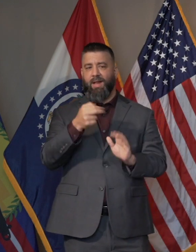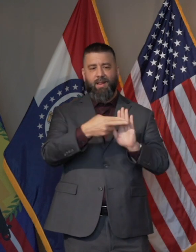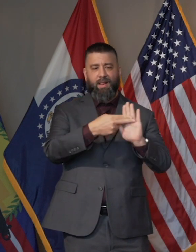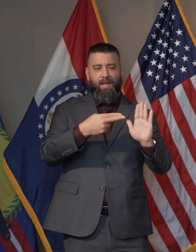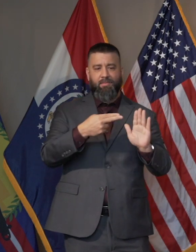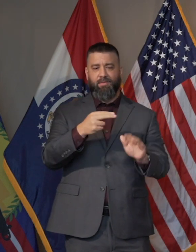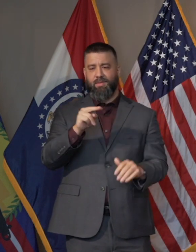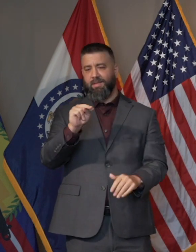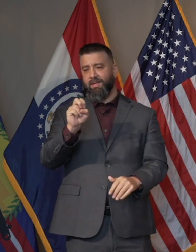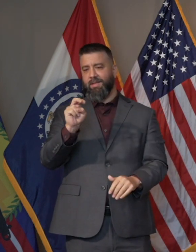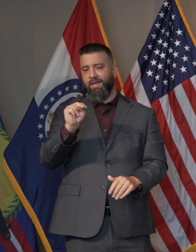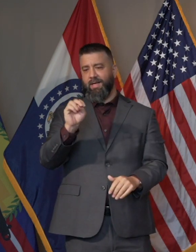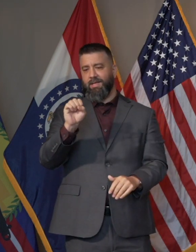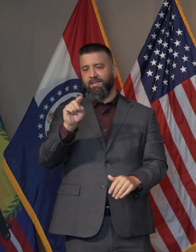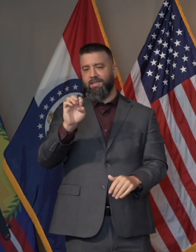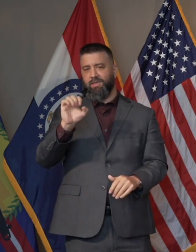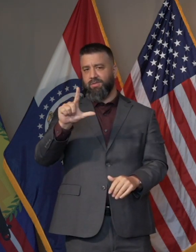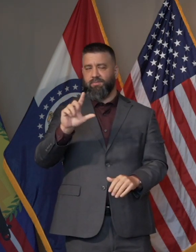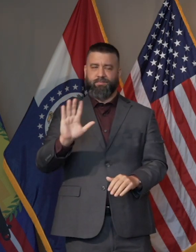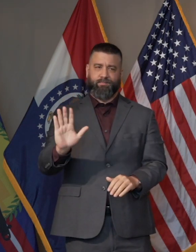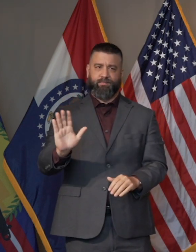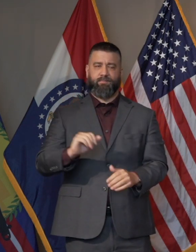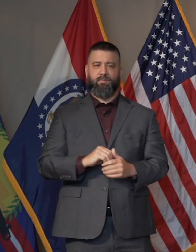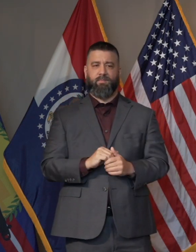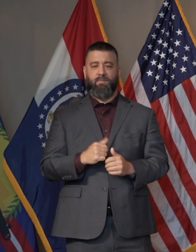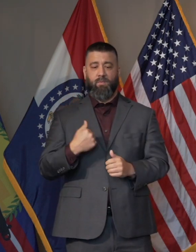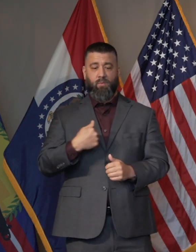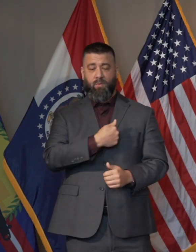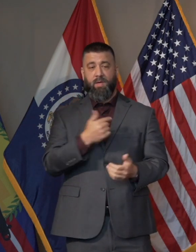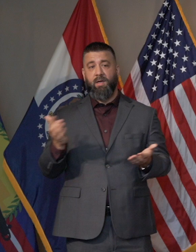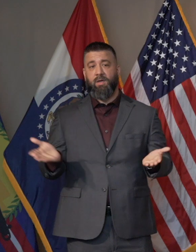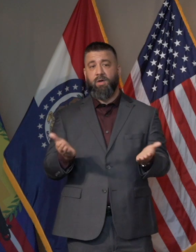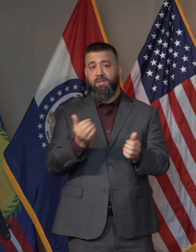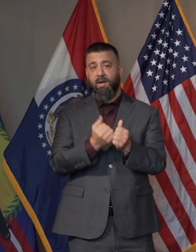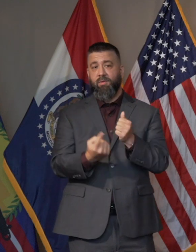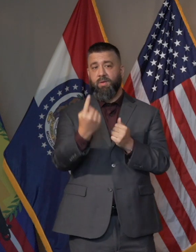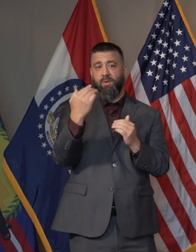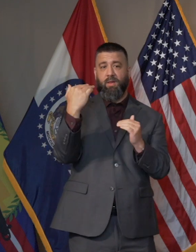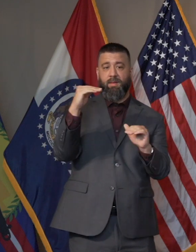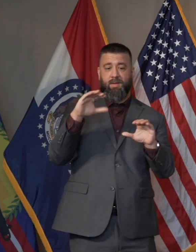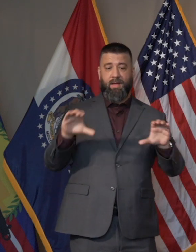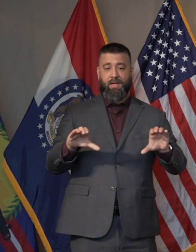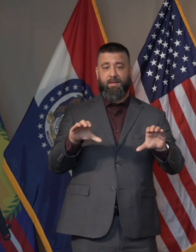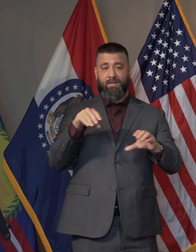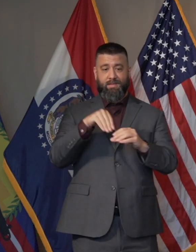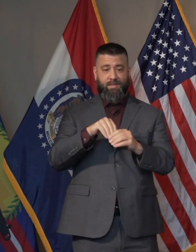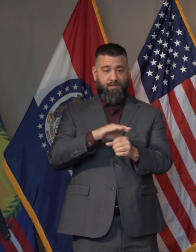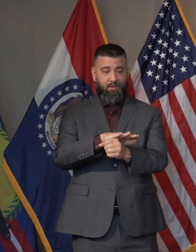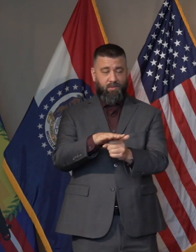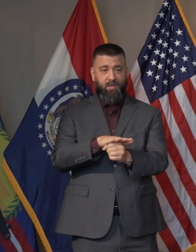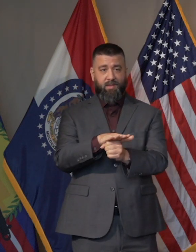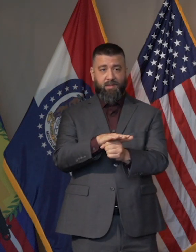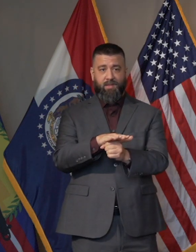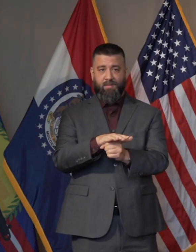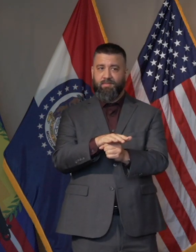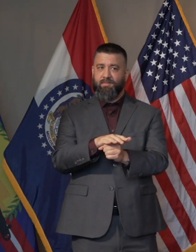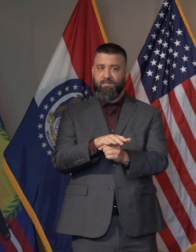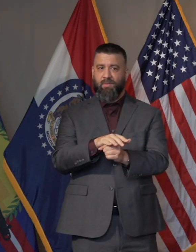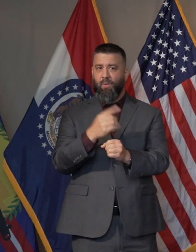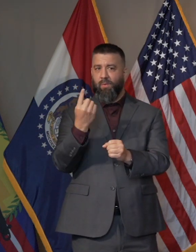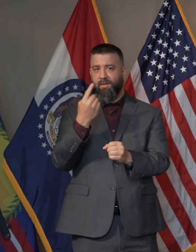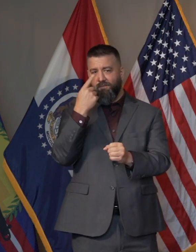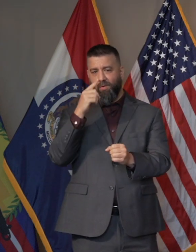considered an essential business. We are encouraging everyone to limit their activities in the community to what they absolutely